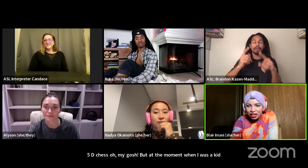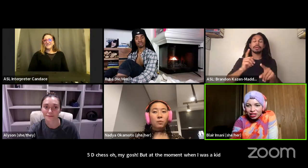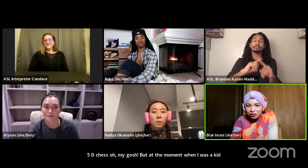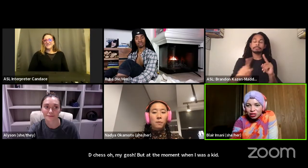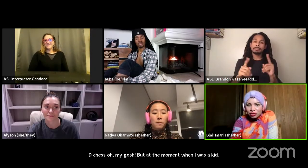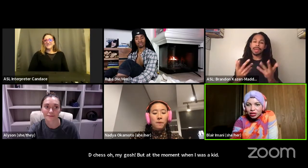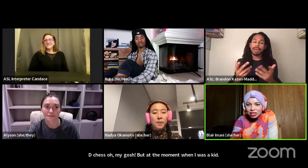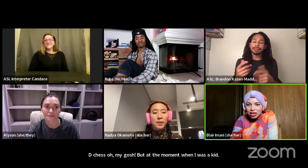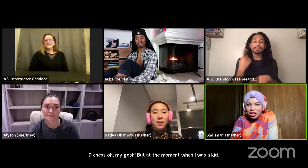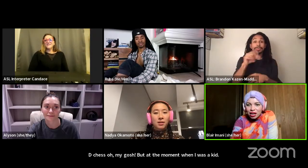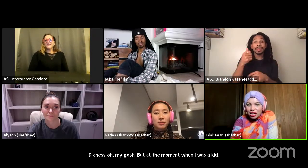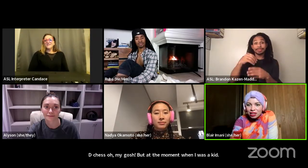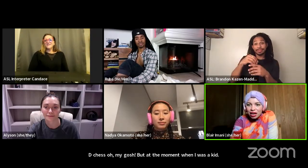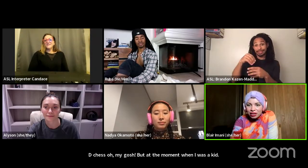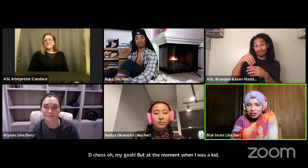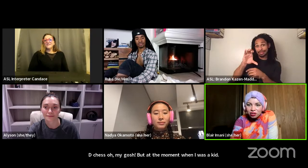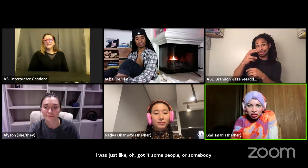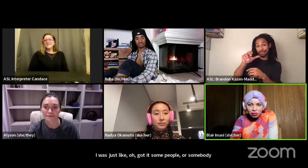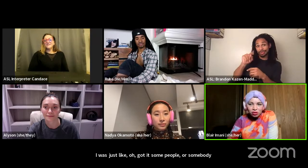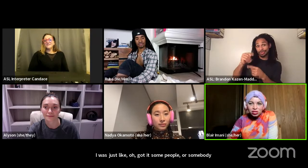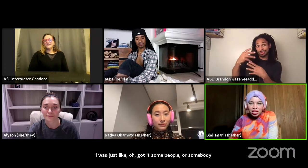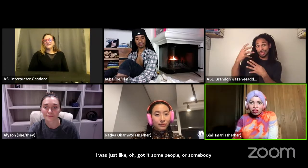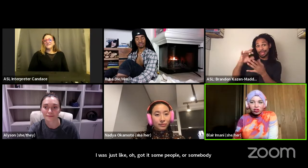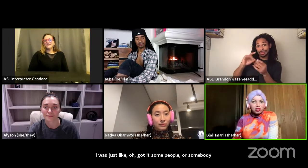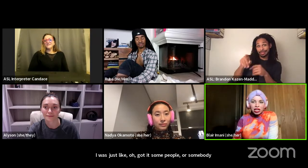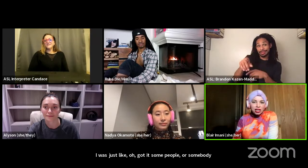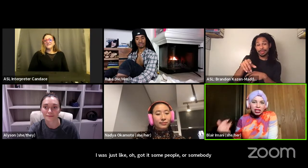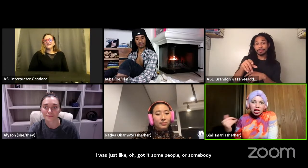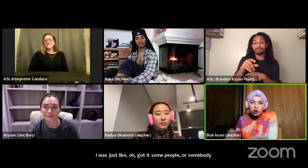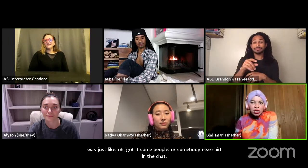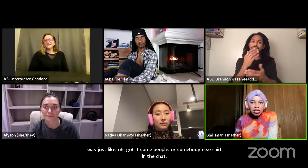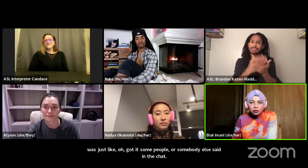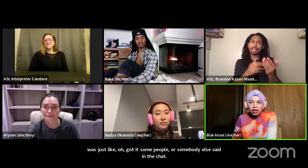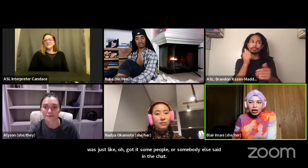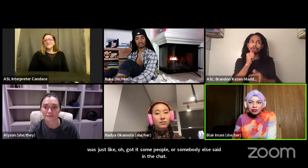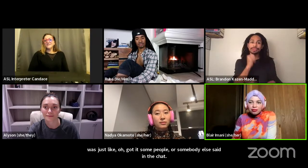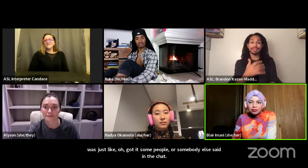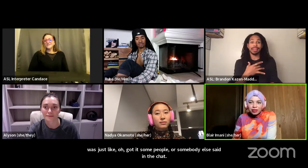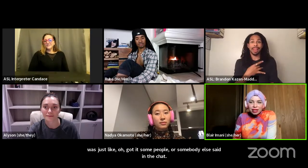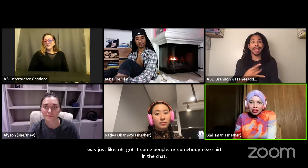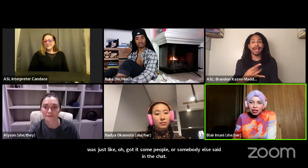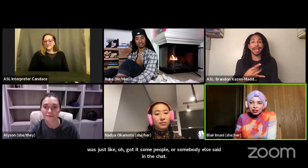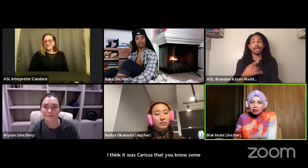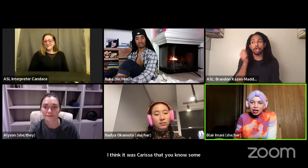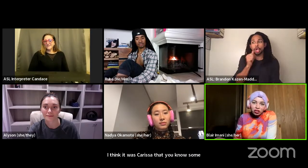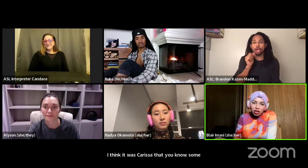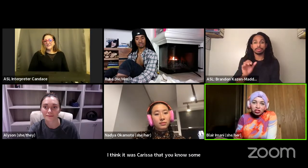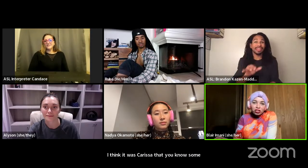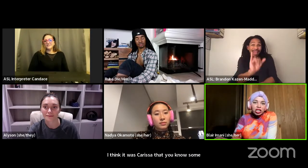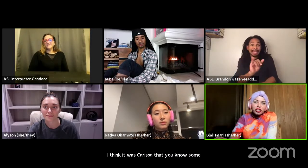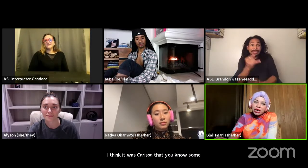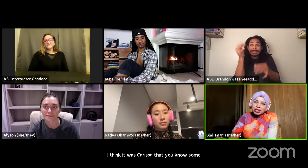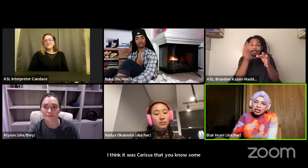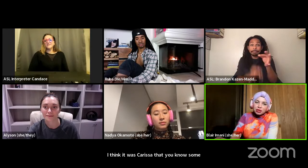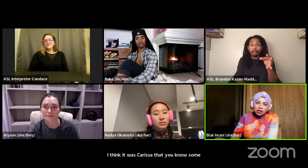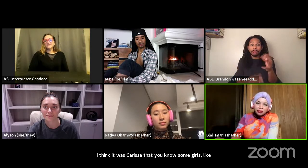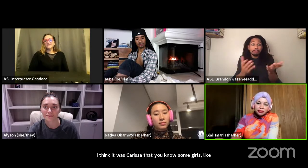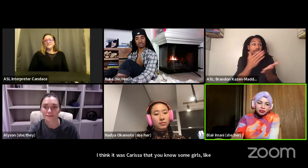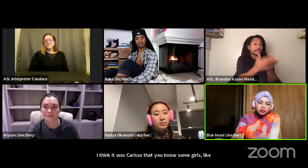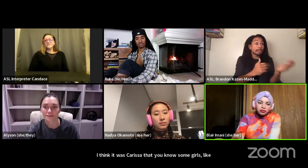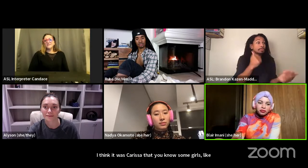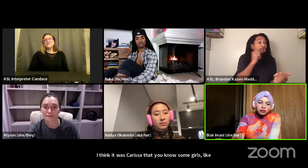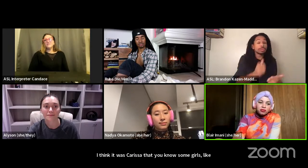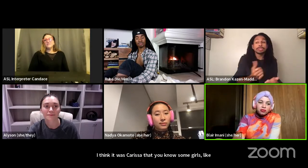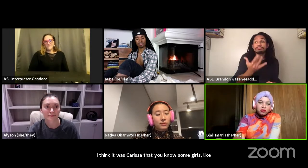said in the chat, I think it was Carissa, that, you know, some girls like girls, and that's how you can explain that to kids, and they'll generally accept